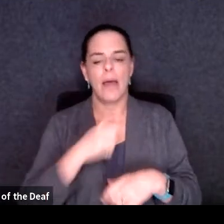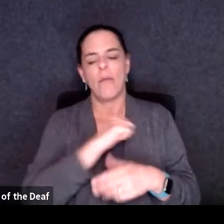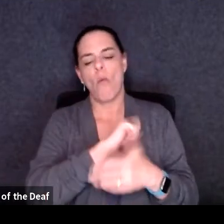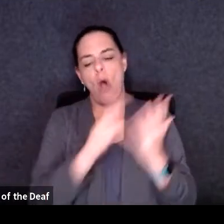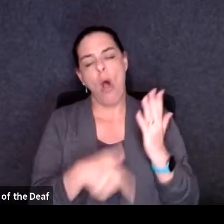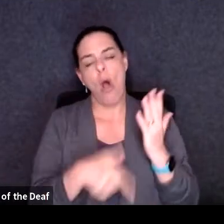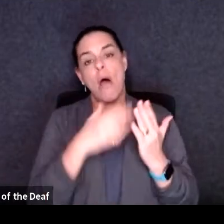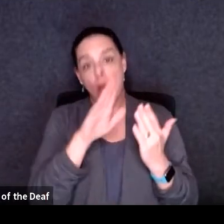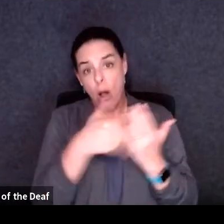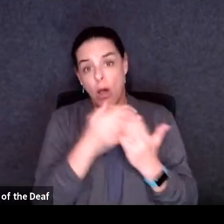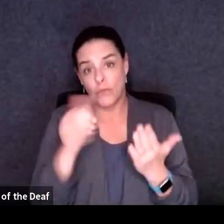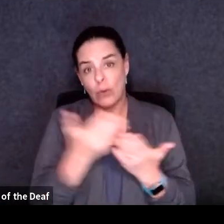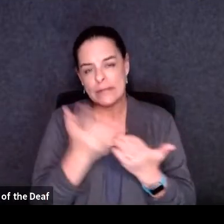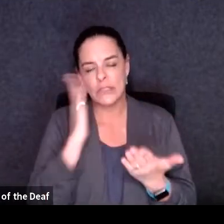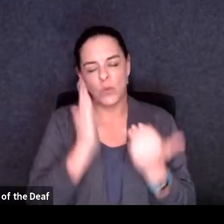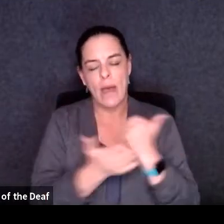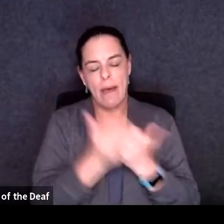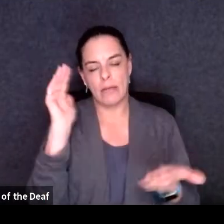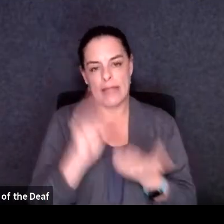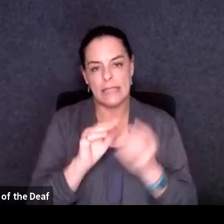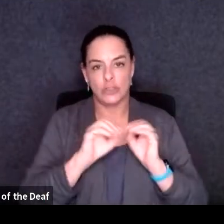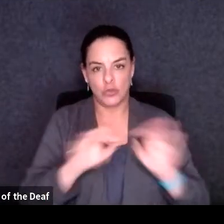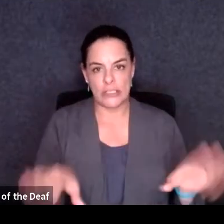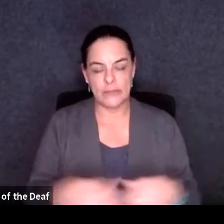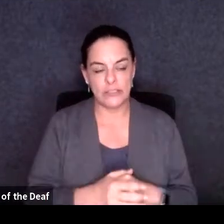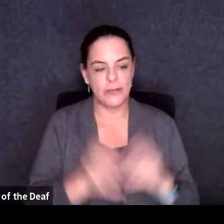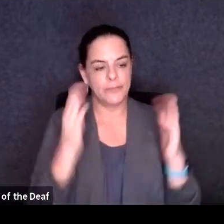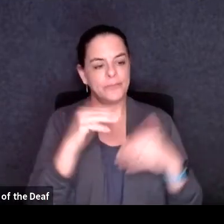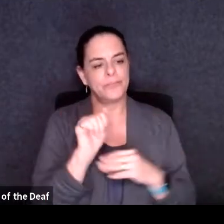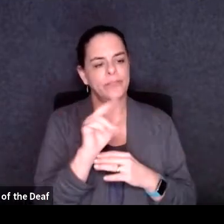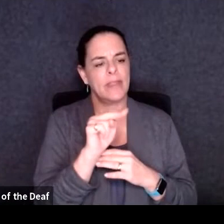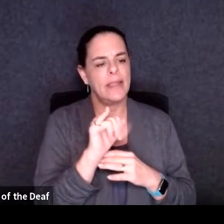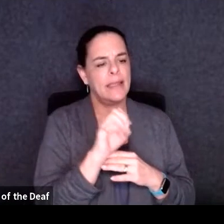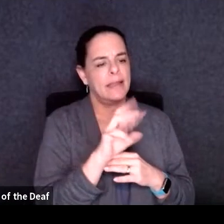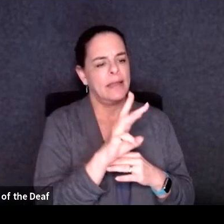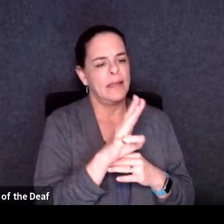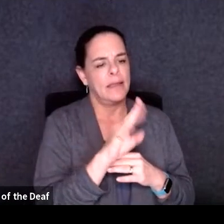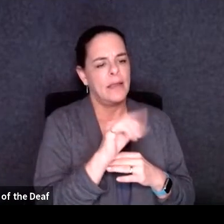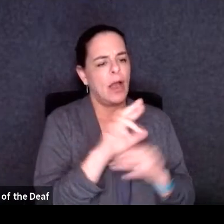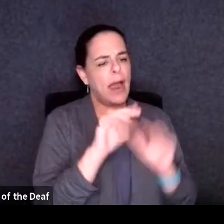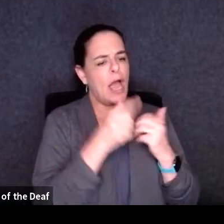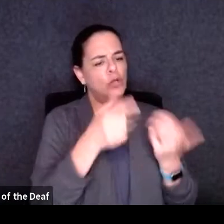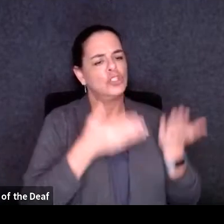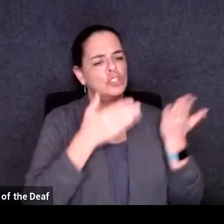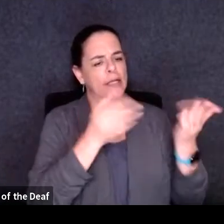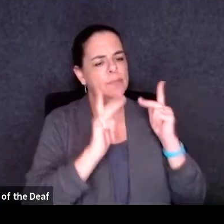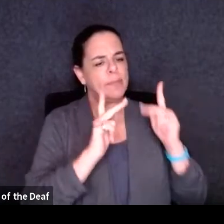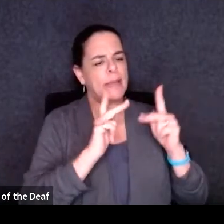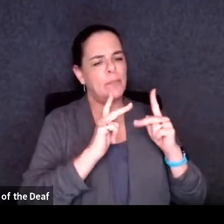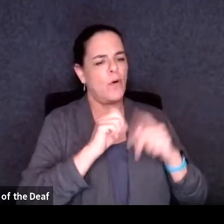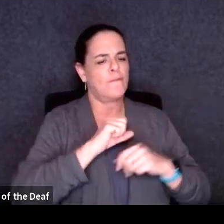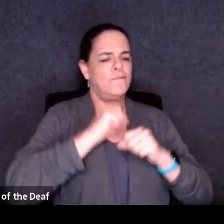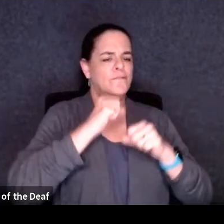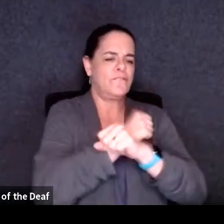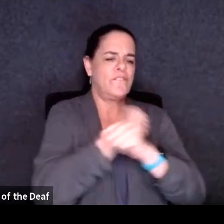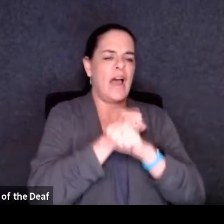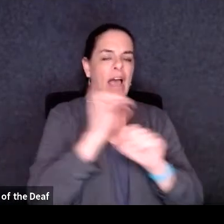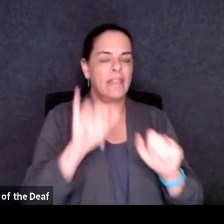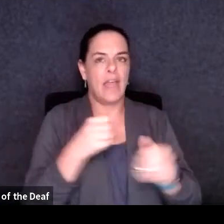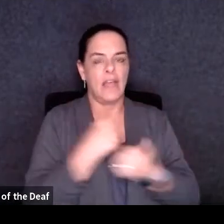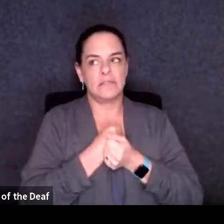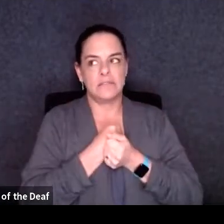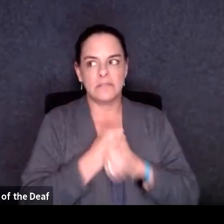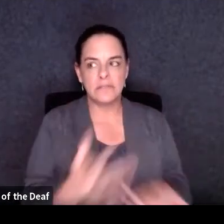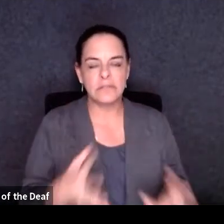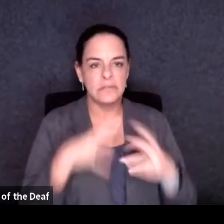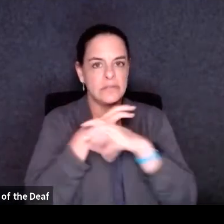help to limit transmission. From Annie with WBIR, how do you suggest people combat the fatigue that we all feel, especially during